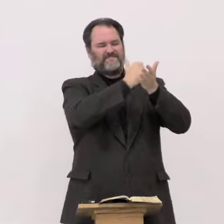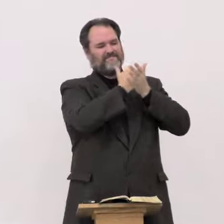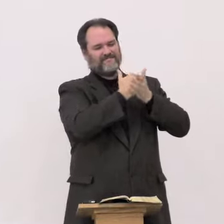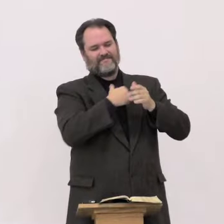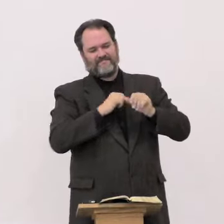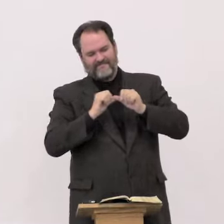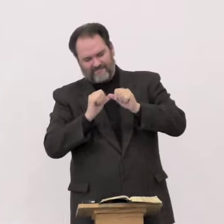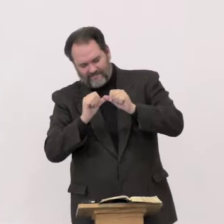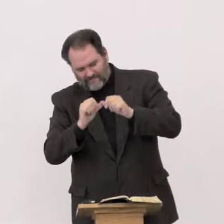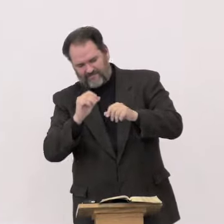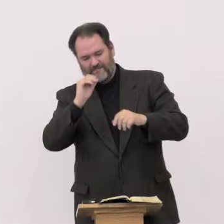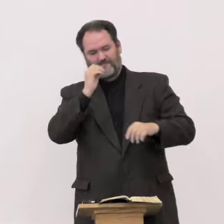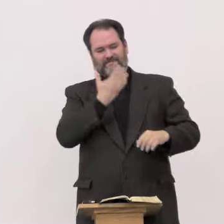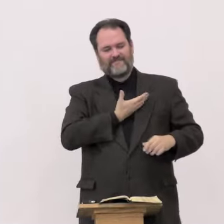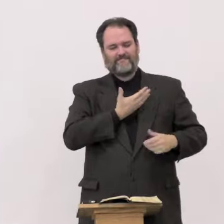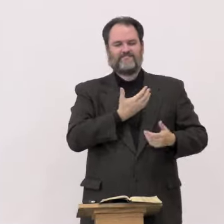I sin against you,